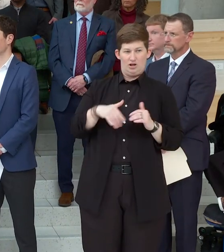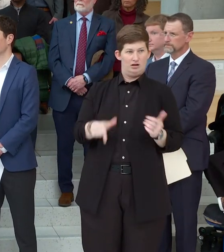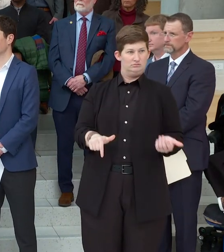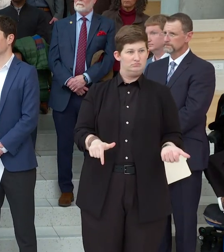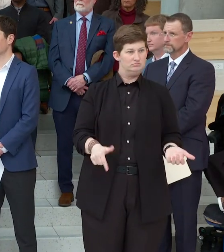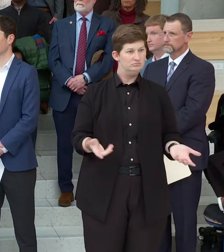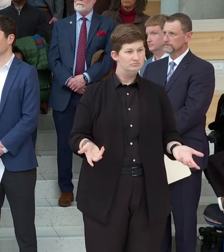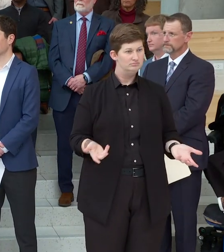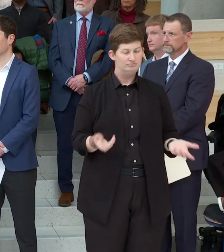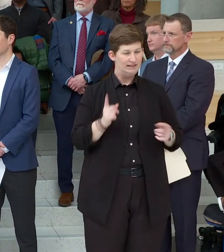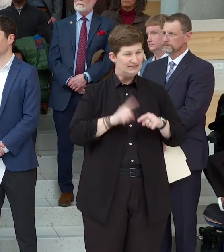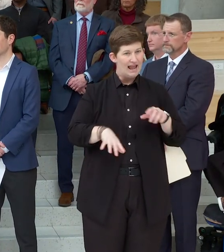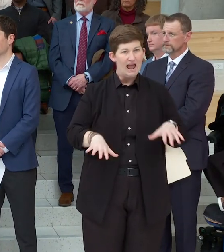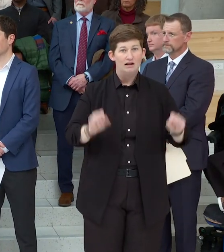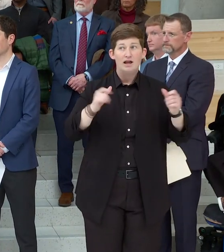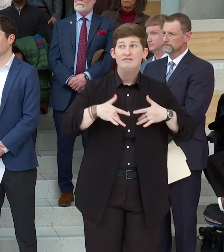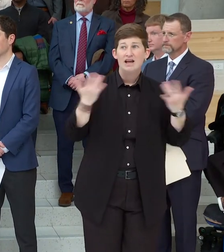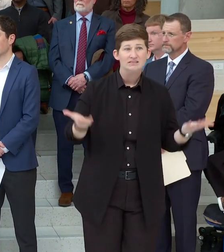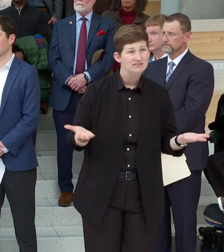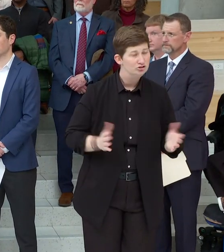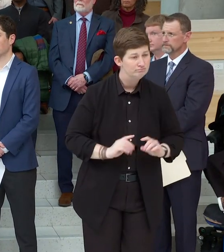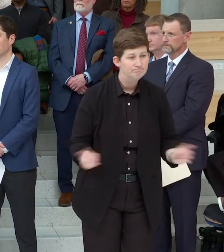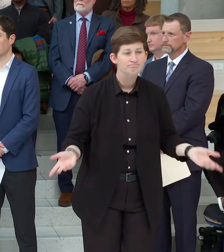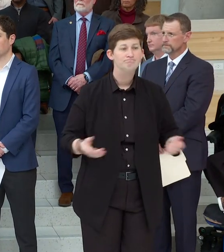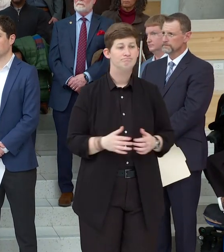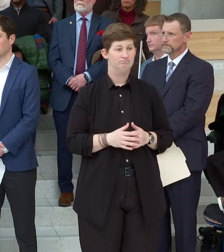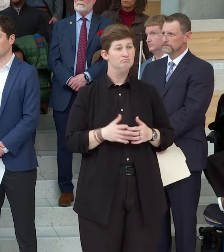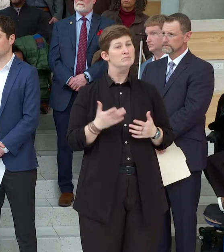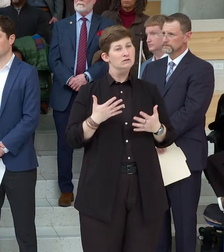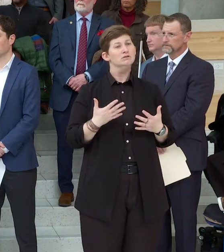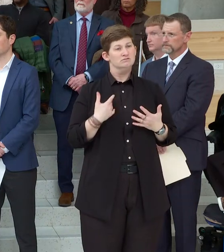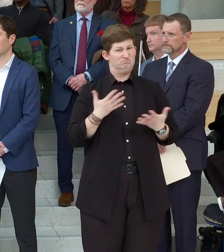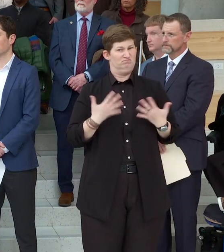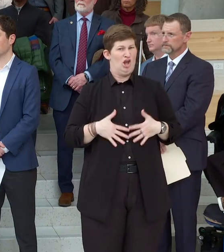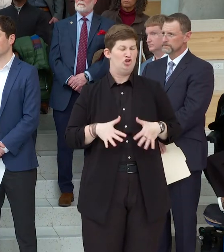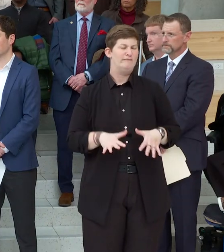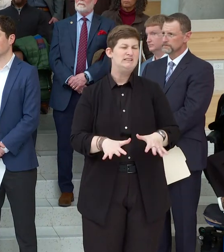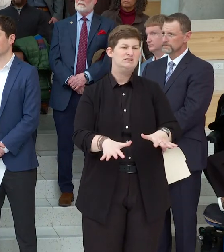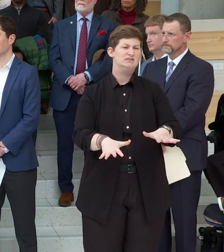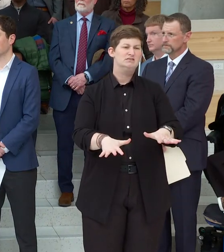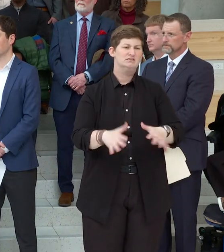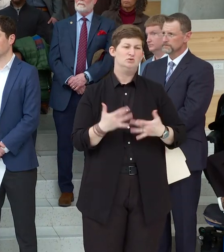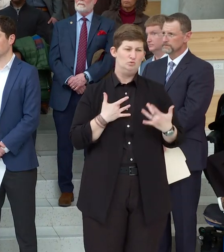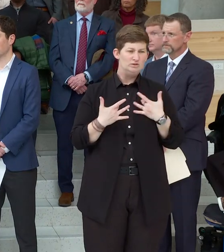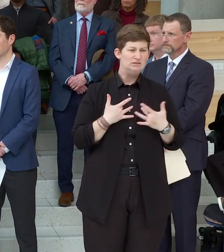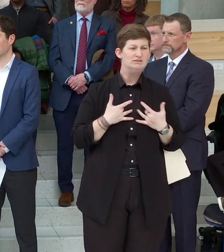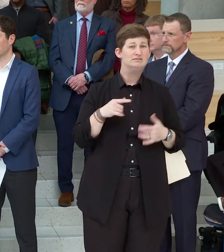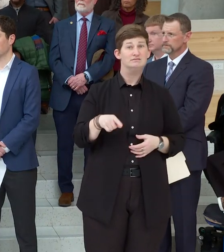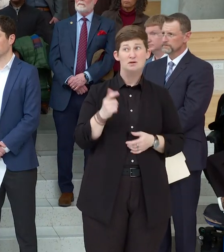this city. We're coming into the spring. The Twins just had their home opener.